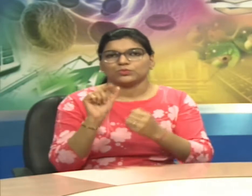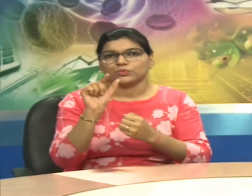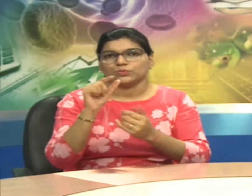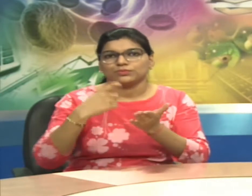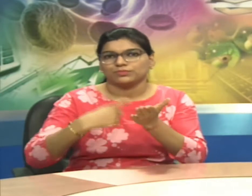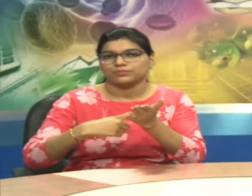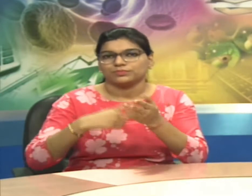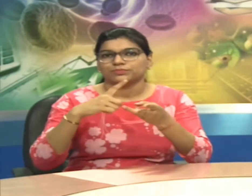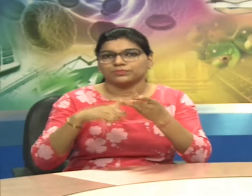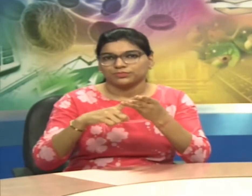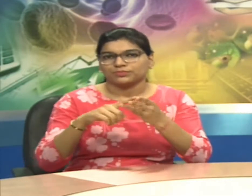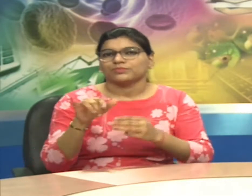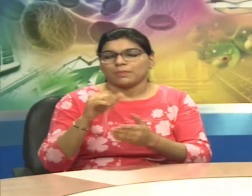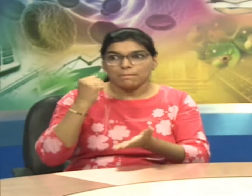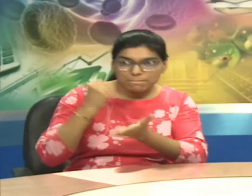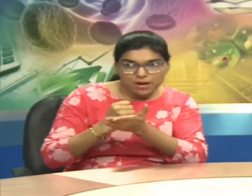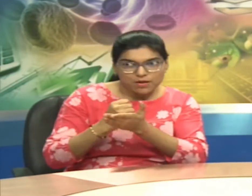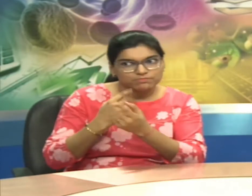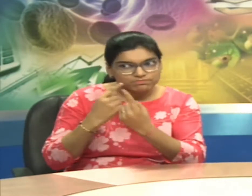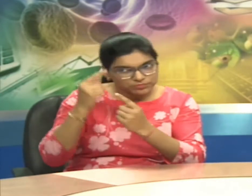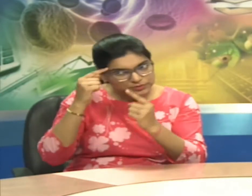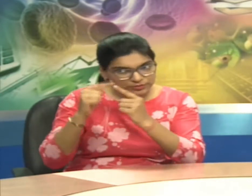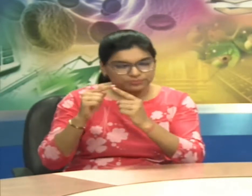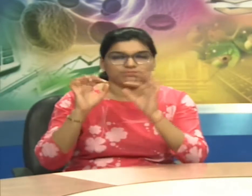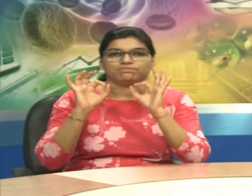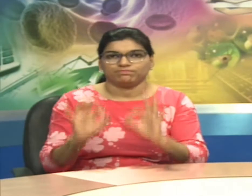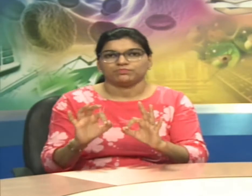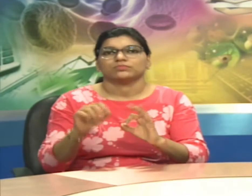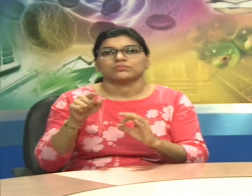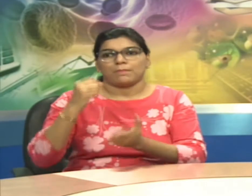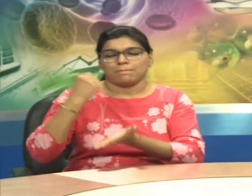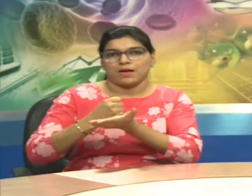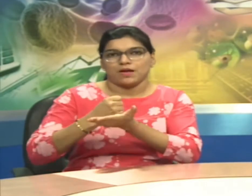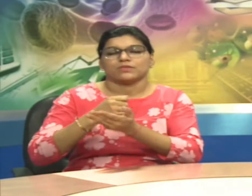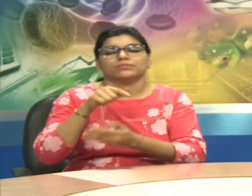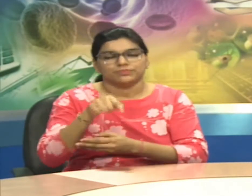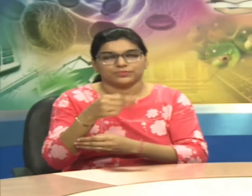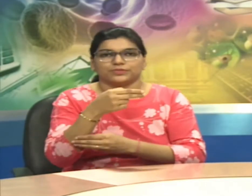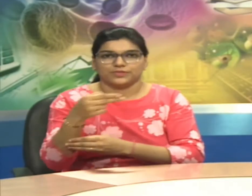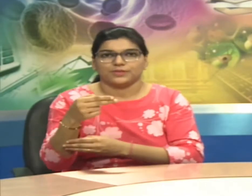topic is called assurance. It is a synonym of surety.